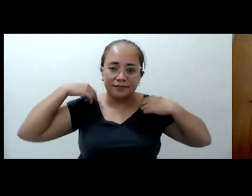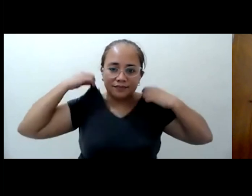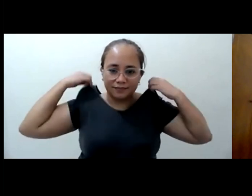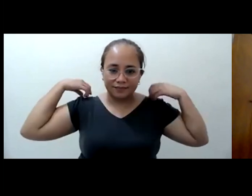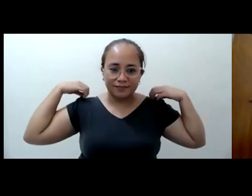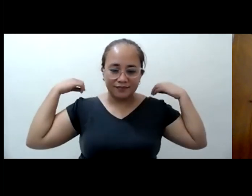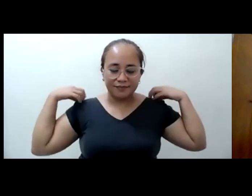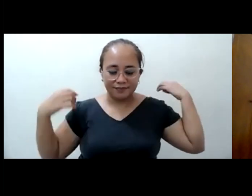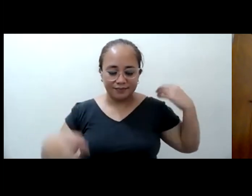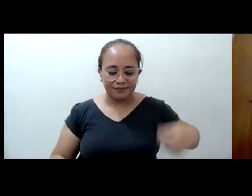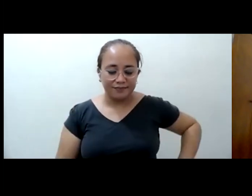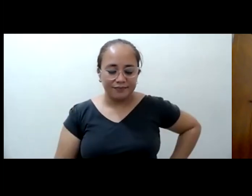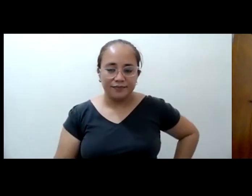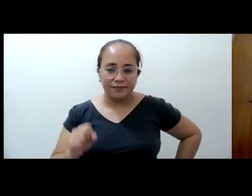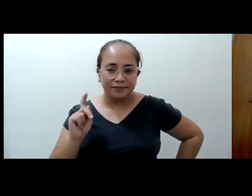okay.